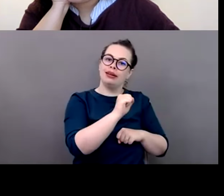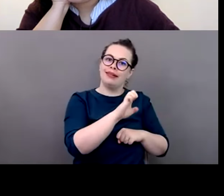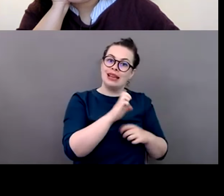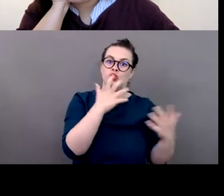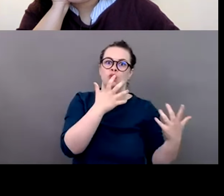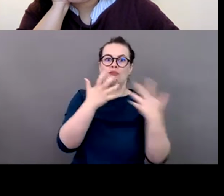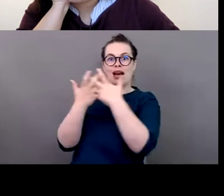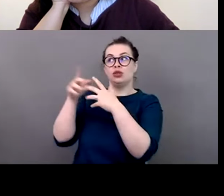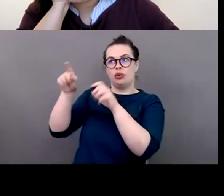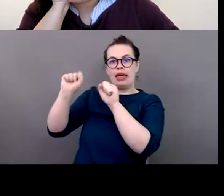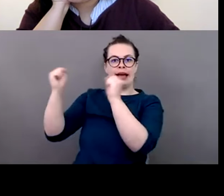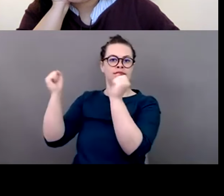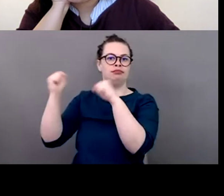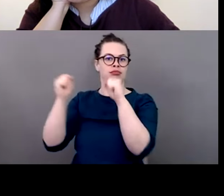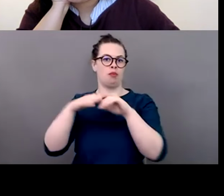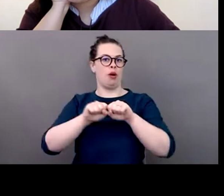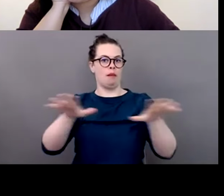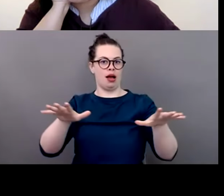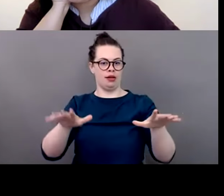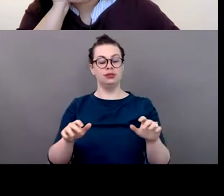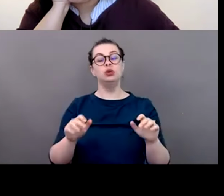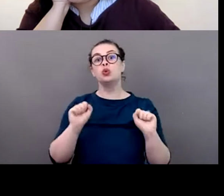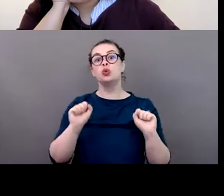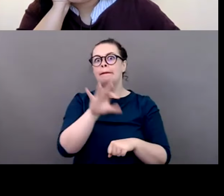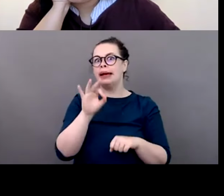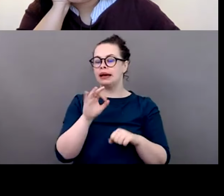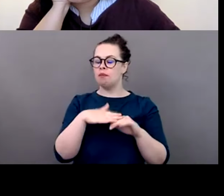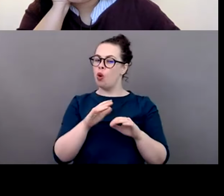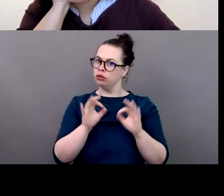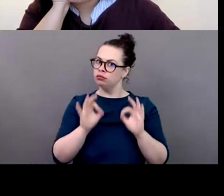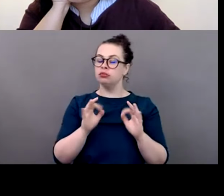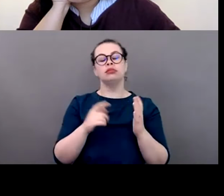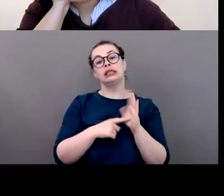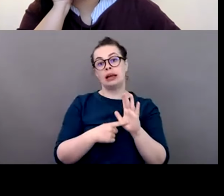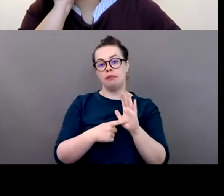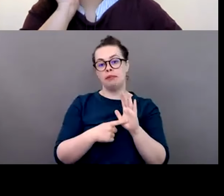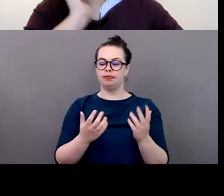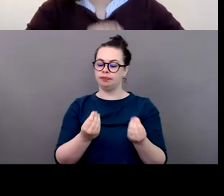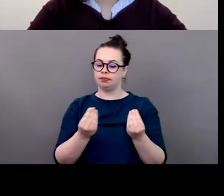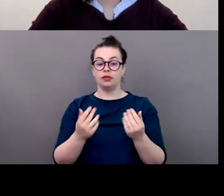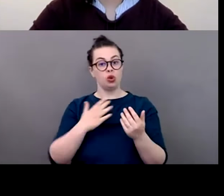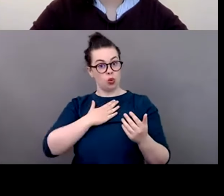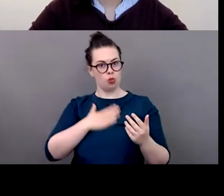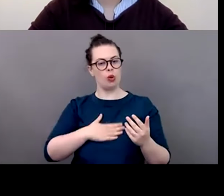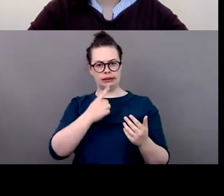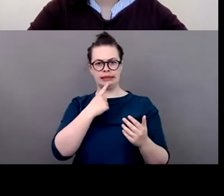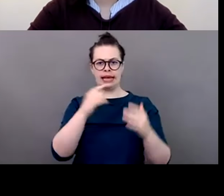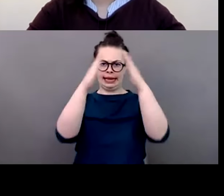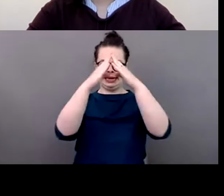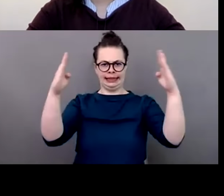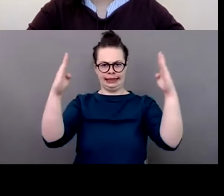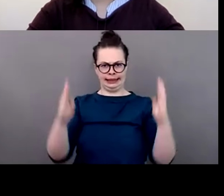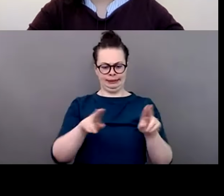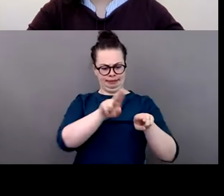very sympathetic. Let me give you an example. If you want to argue that institutions should be abolished,